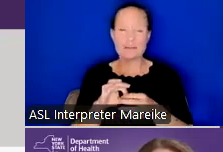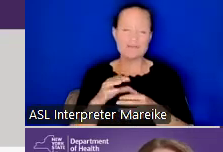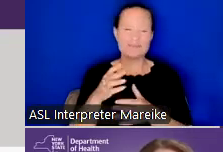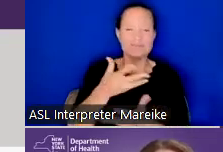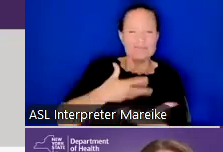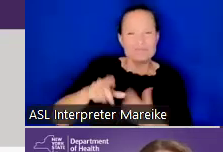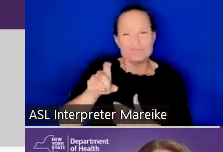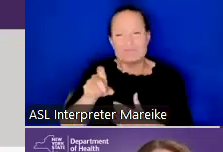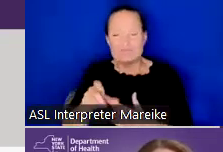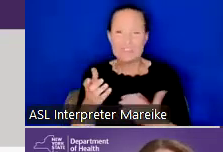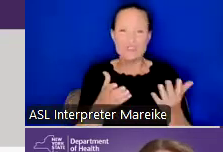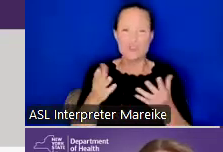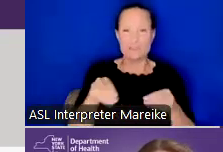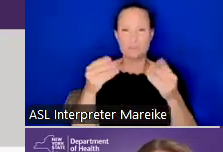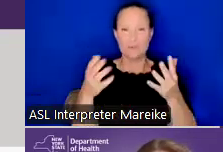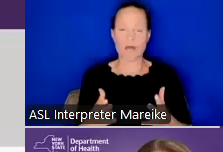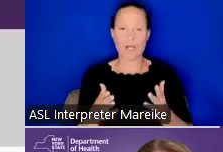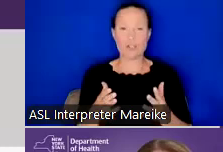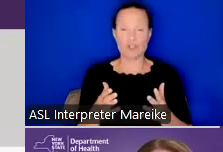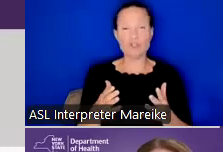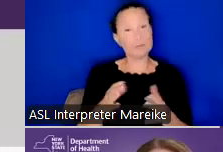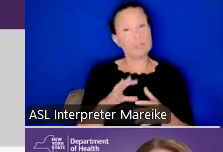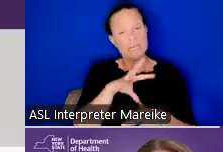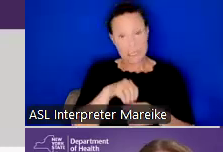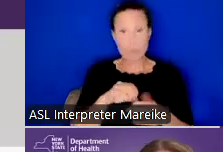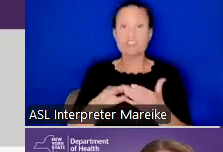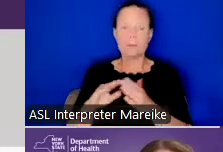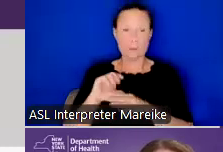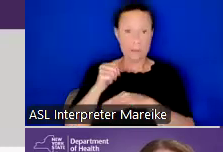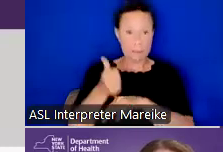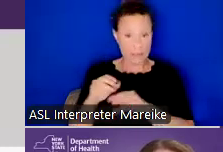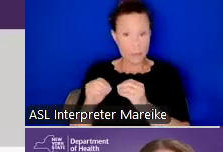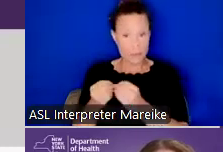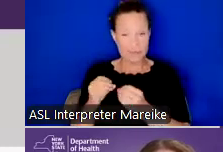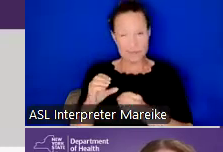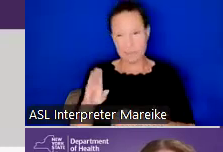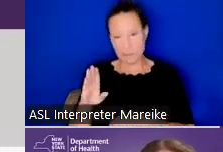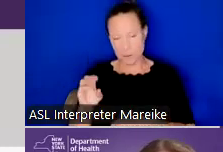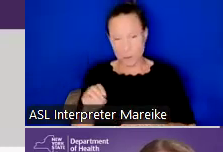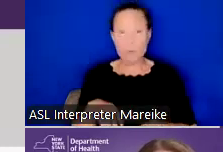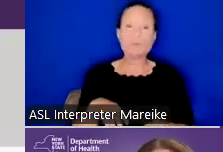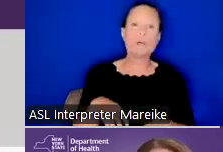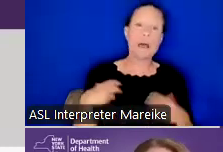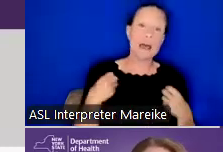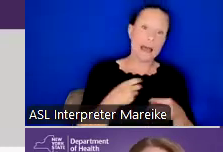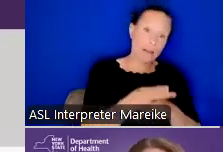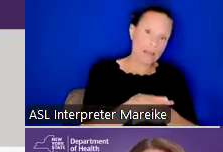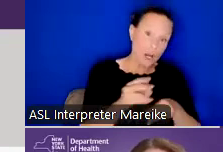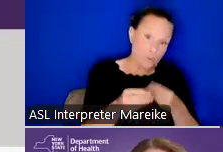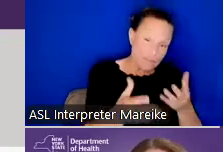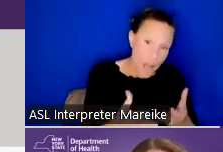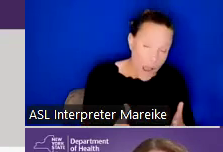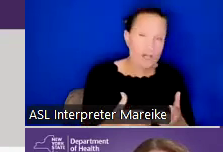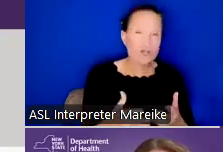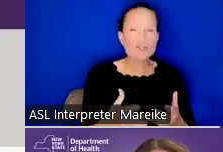providers, and that includes community-based organizations, healthcare providers that will provide the health-related social needs